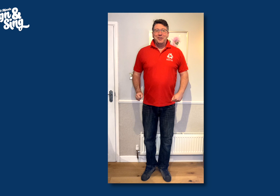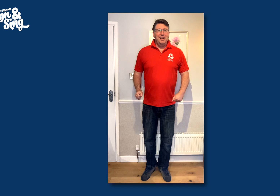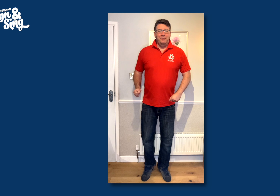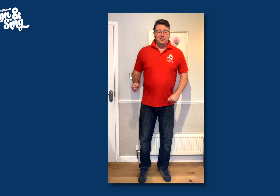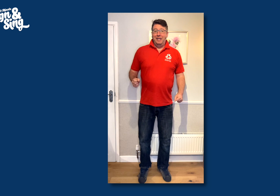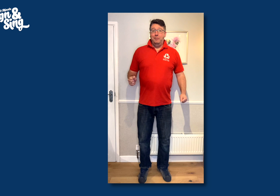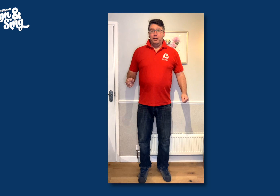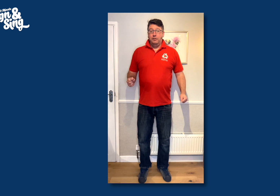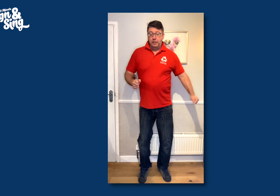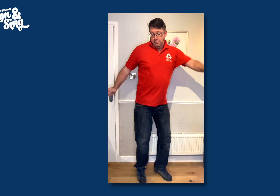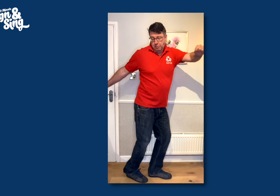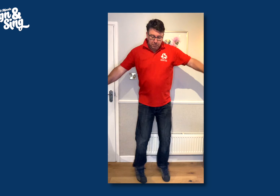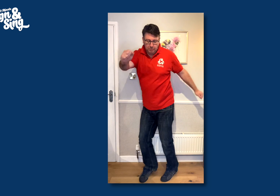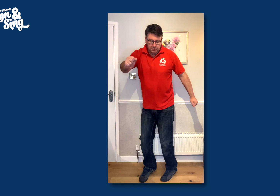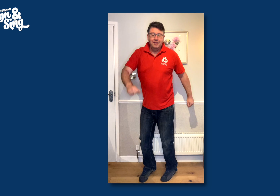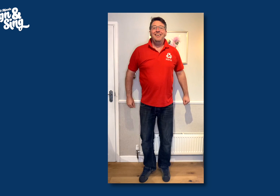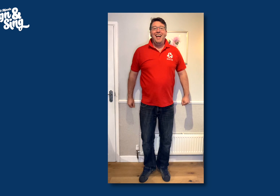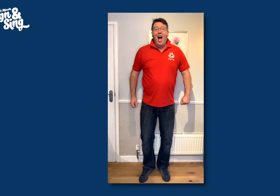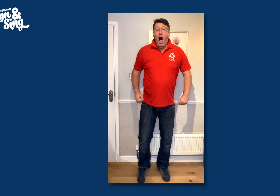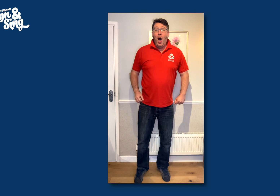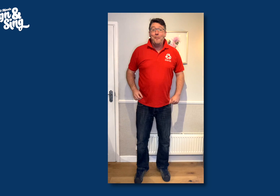You could even just make it more dancey.